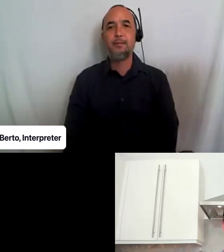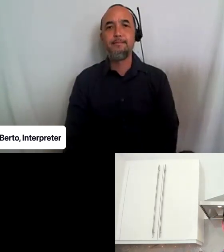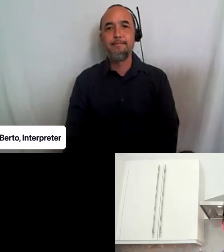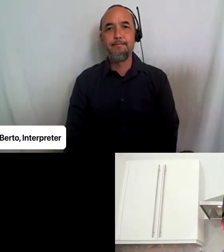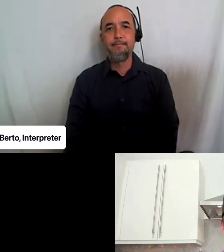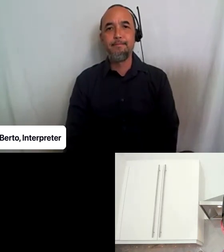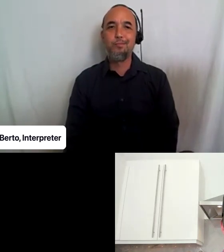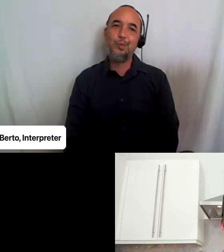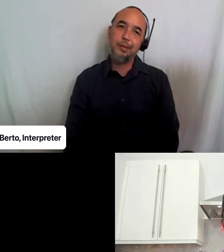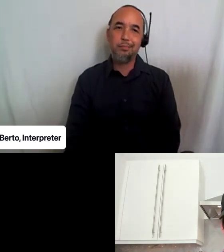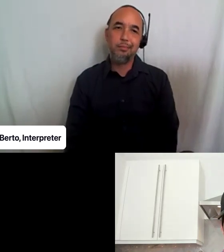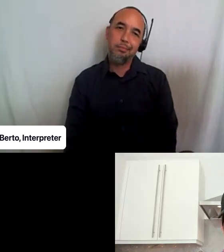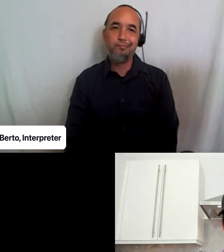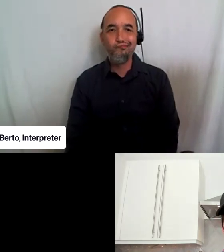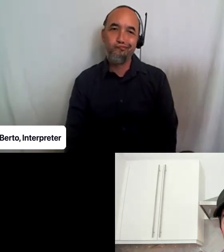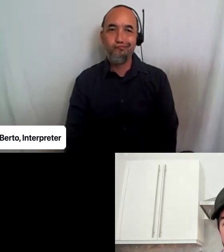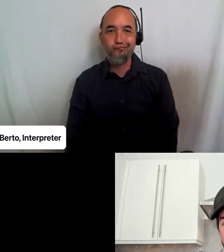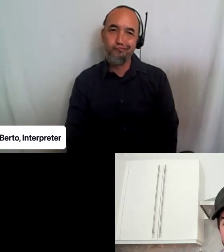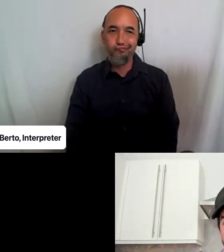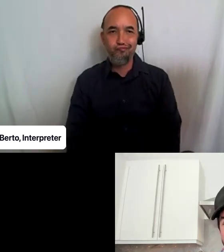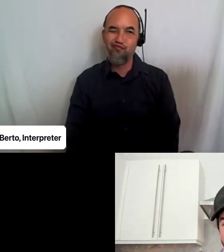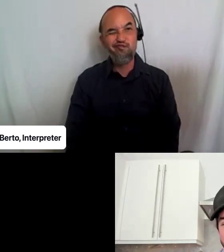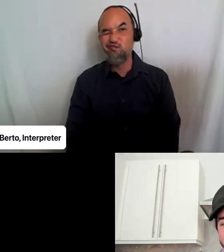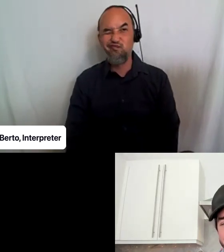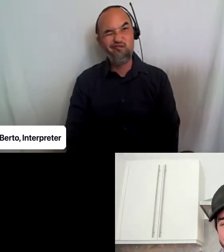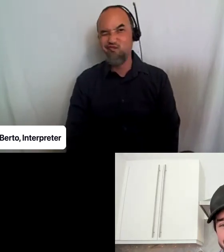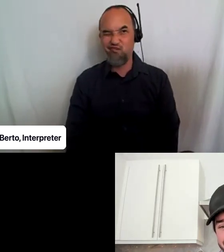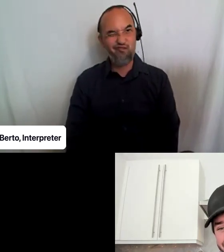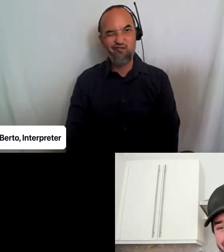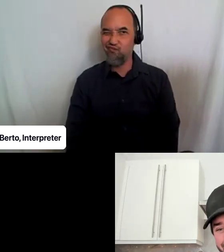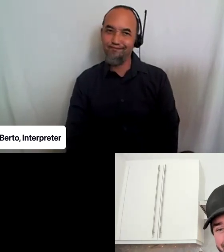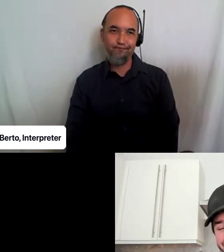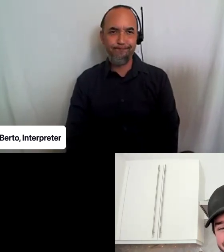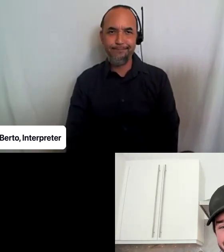Well, Yeah. nah, nah.